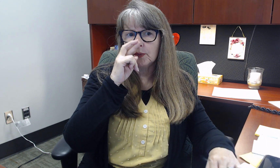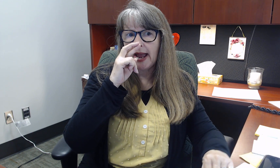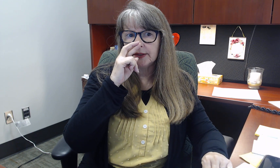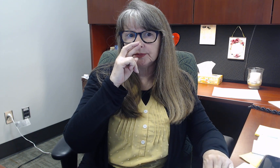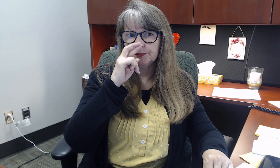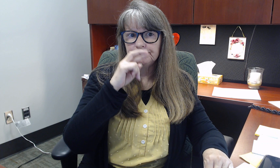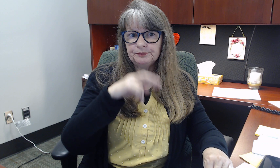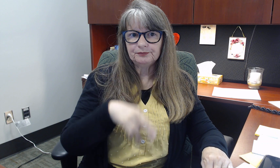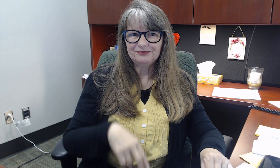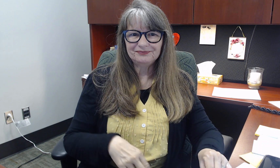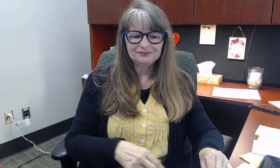rat.